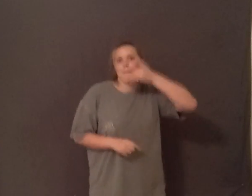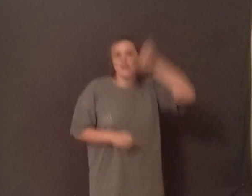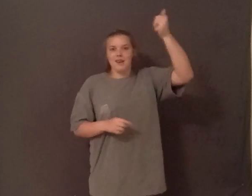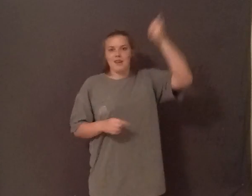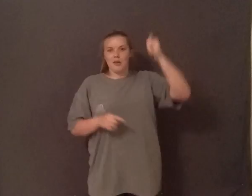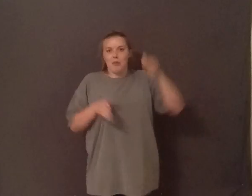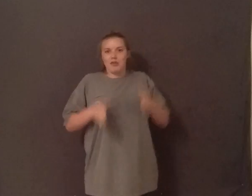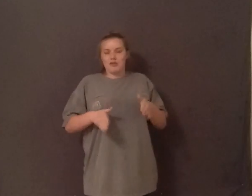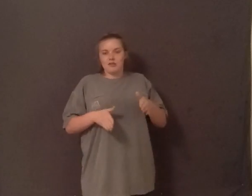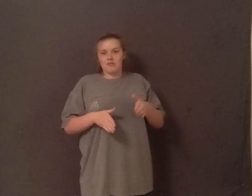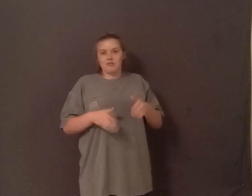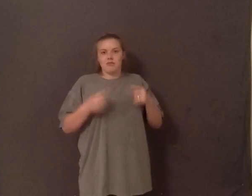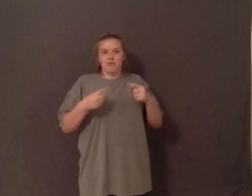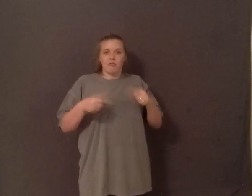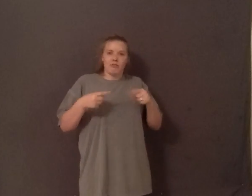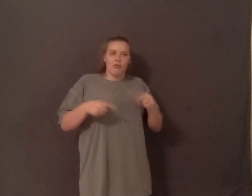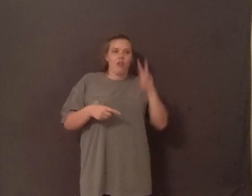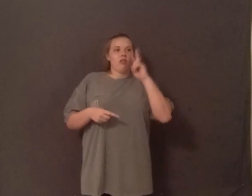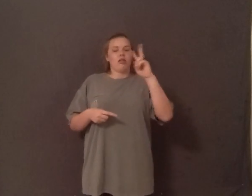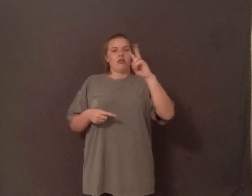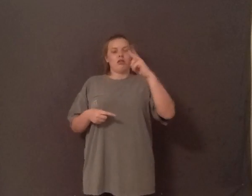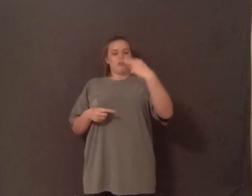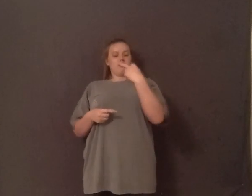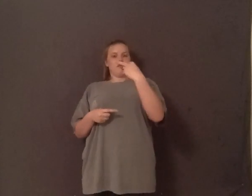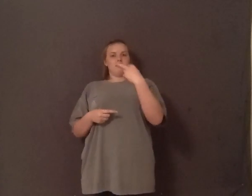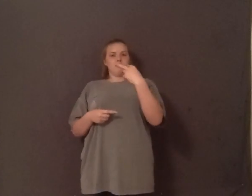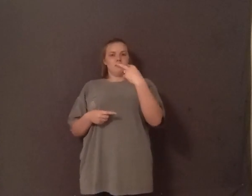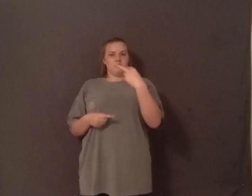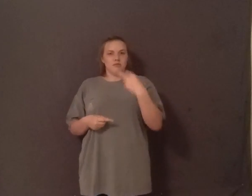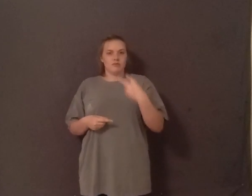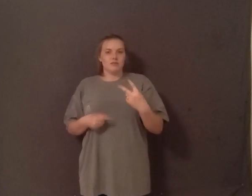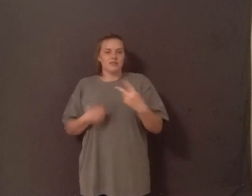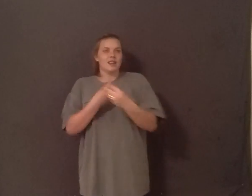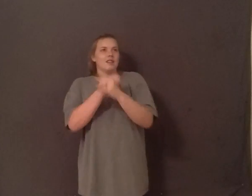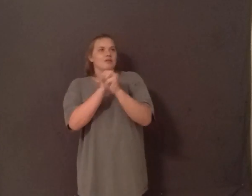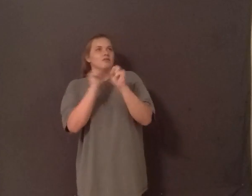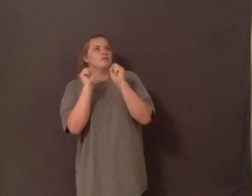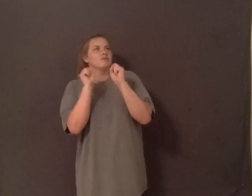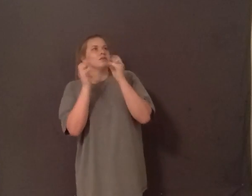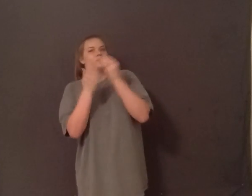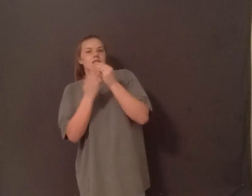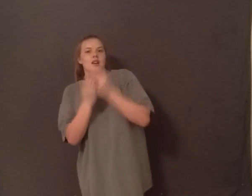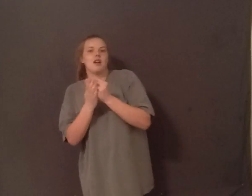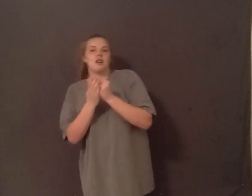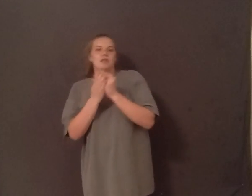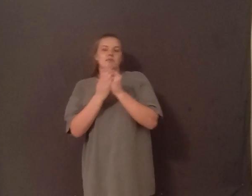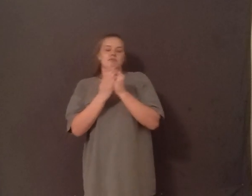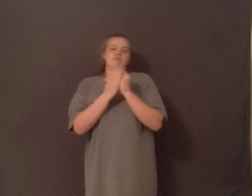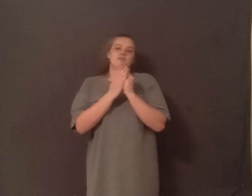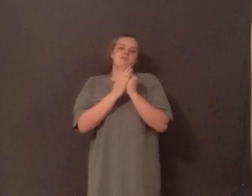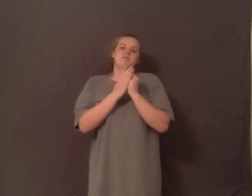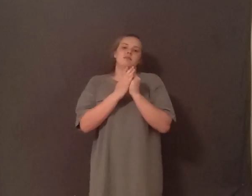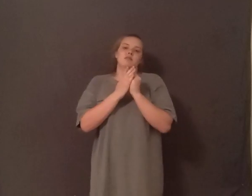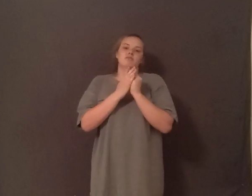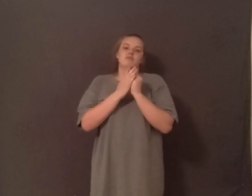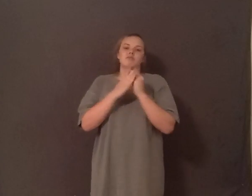argumentative, and that can help you to look at yourself. Maybe it will give you more free time to work on your career. You don't know. When you have stress, it's